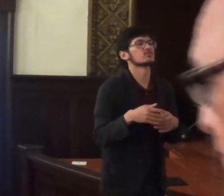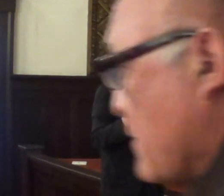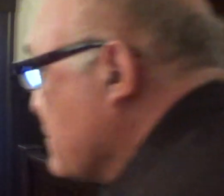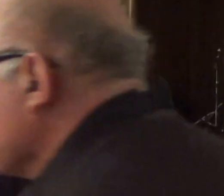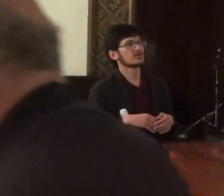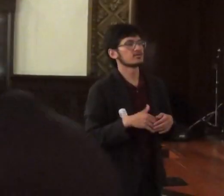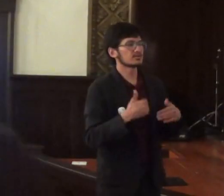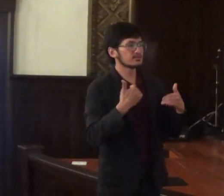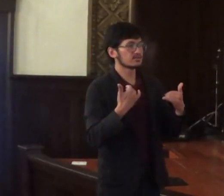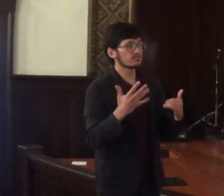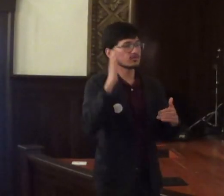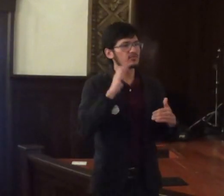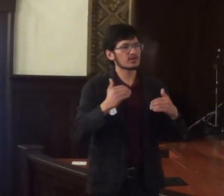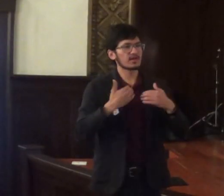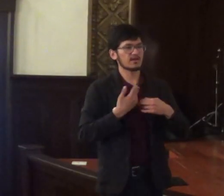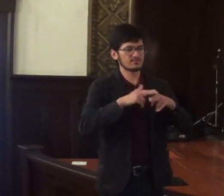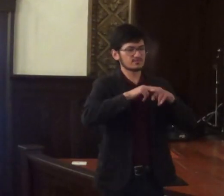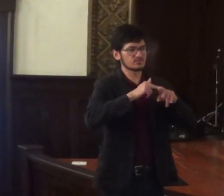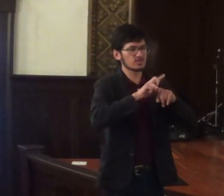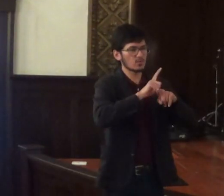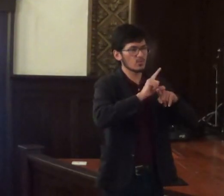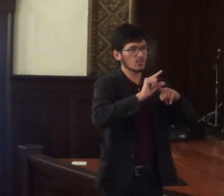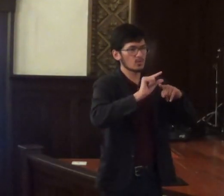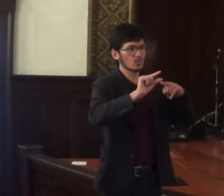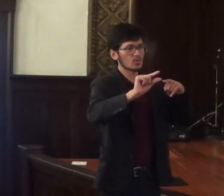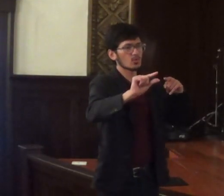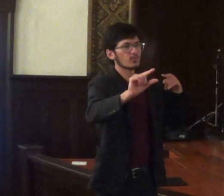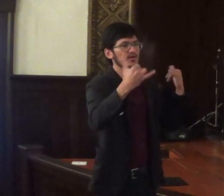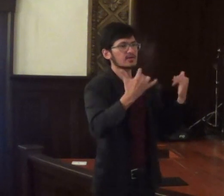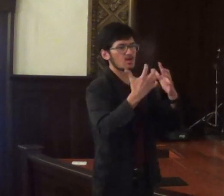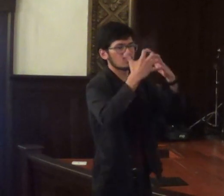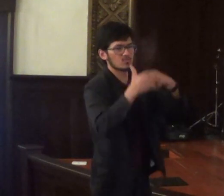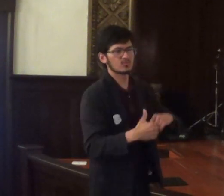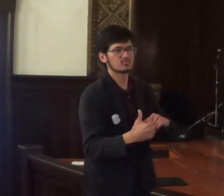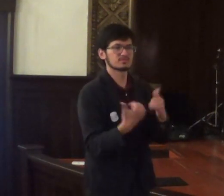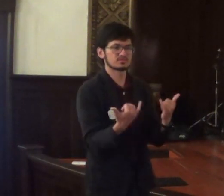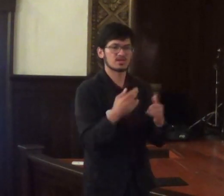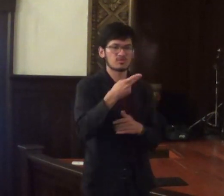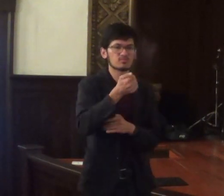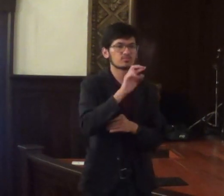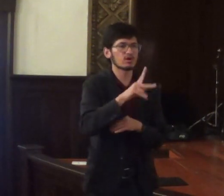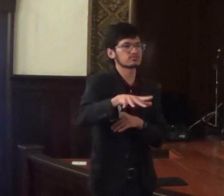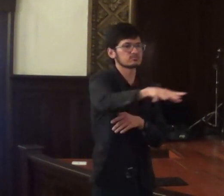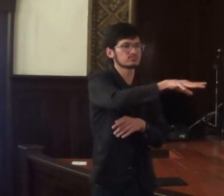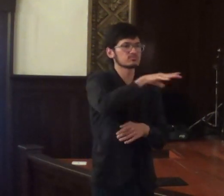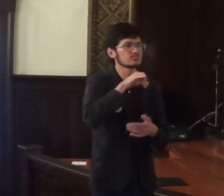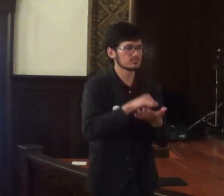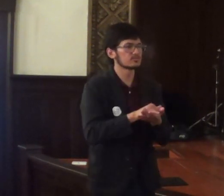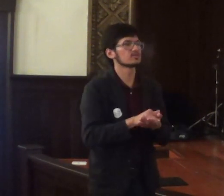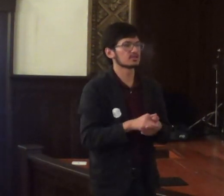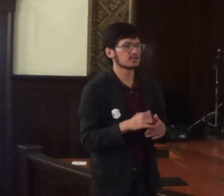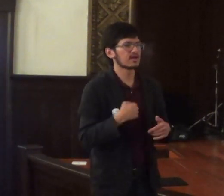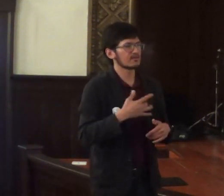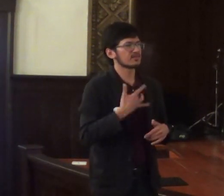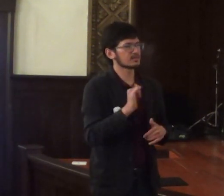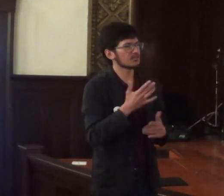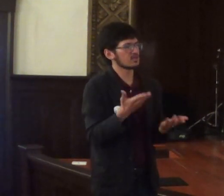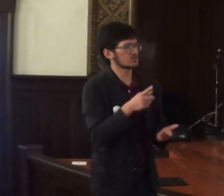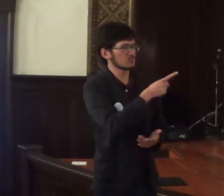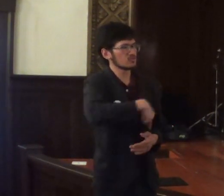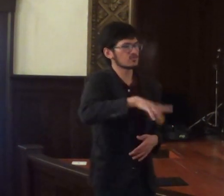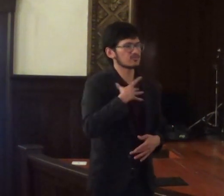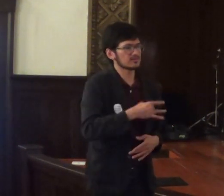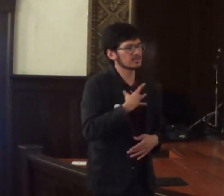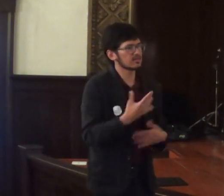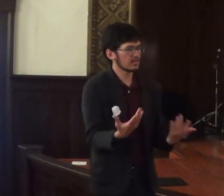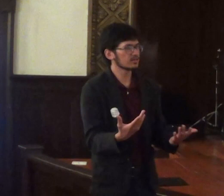park that runs through the west side of New York. And yeah, so it's kind of about that. It's an epistolary poem. I feel like you're gonna like it. And I